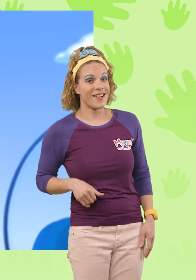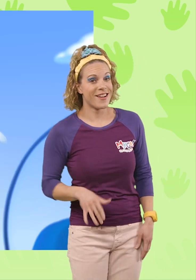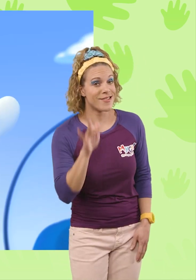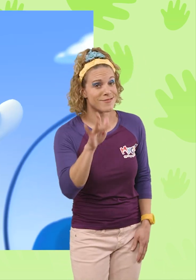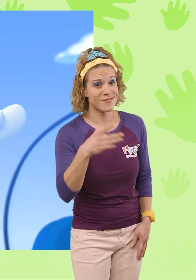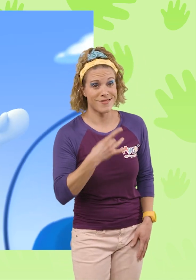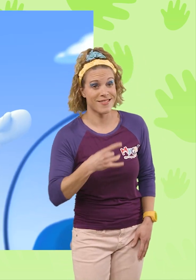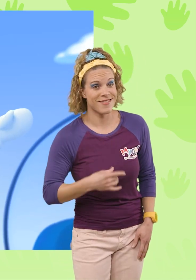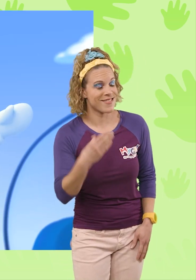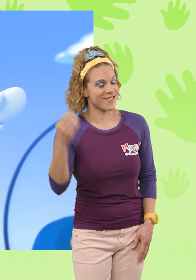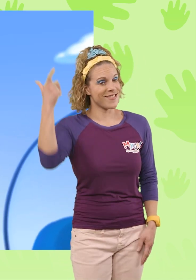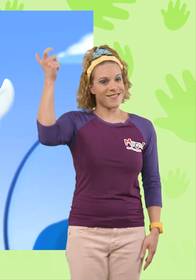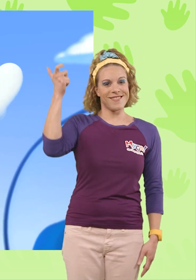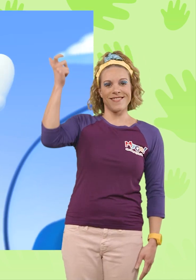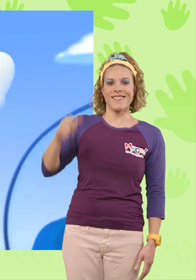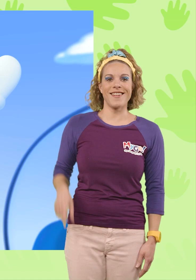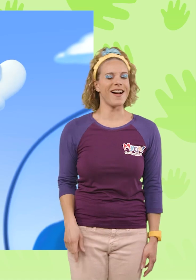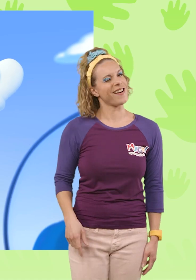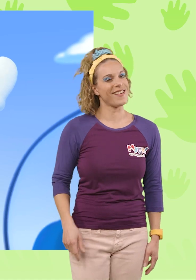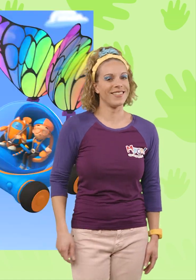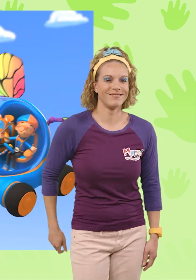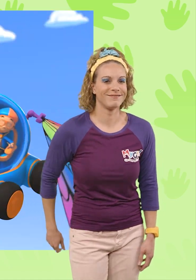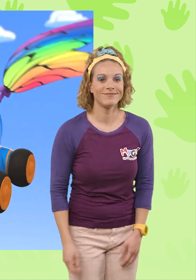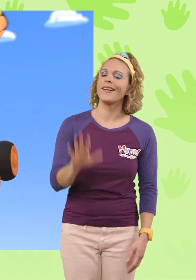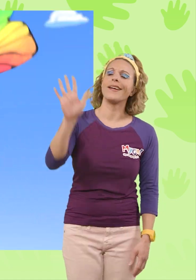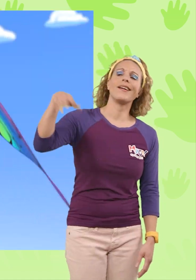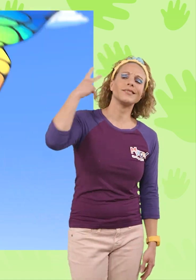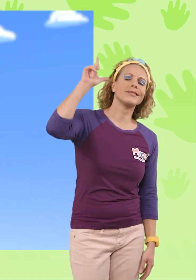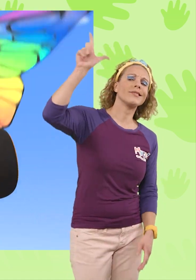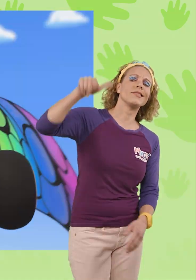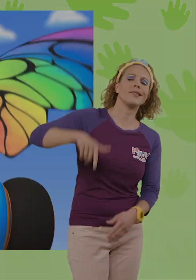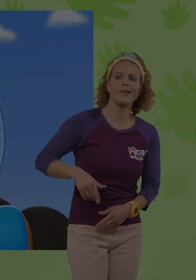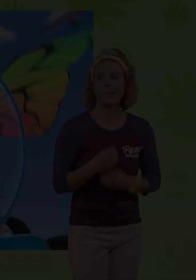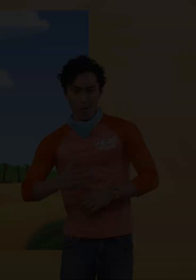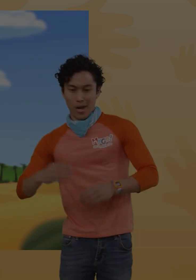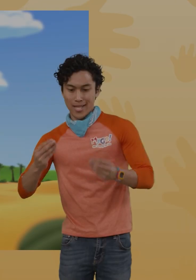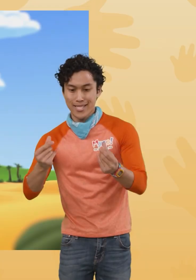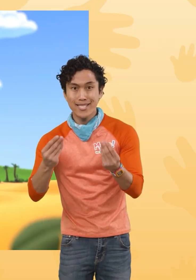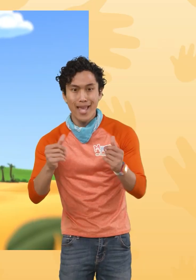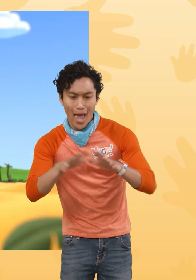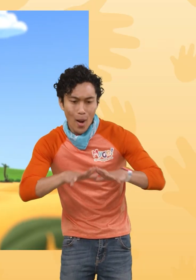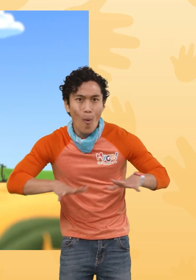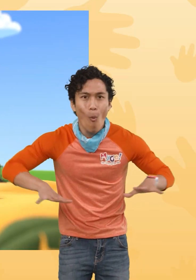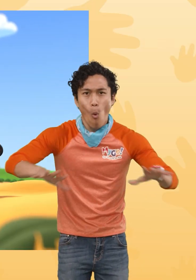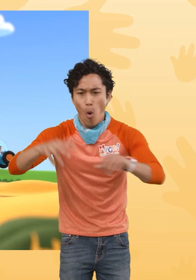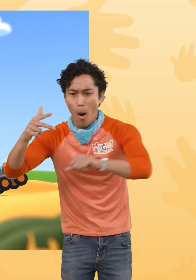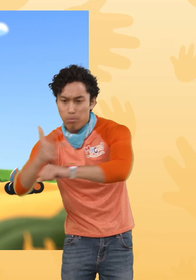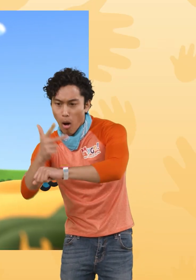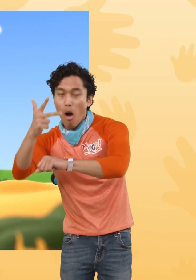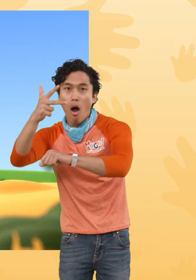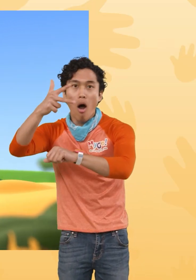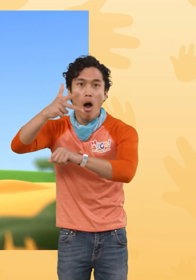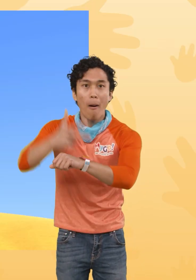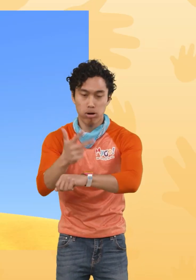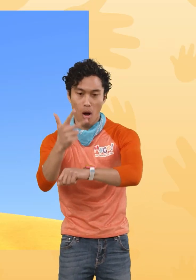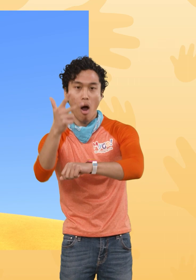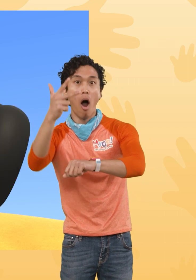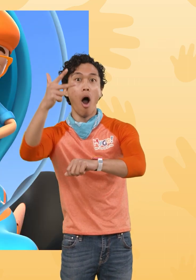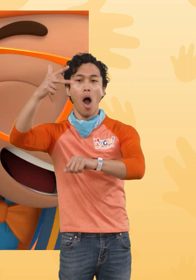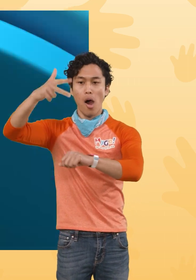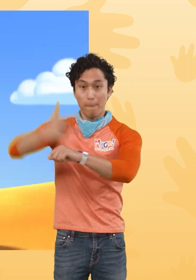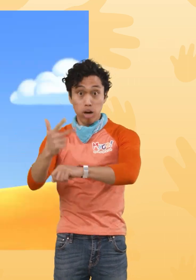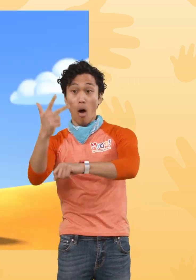Don't forget to like and subscribe. How you doing? All right, see you later, Blippi. Bouncy sand dune!